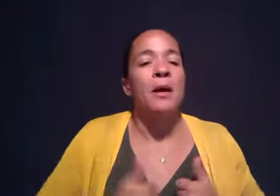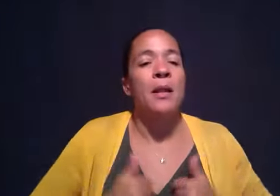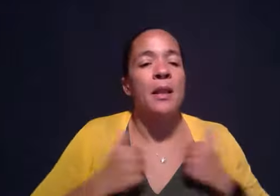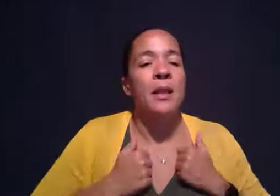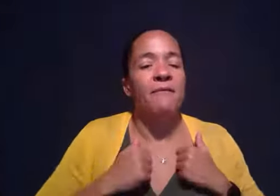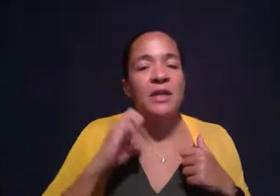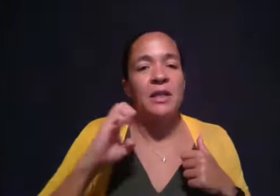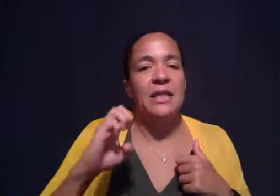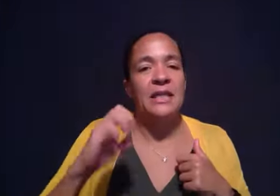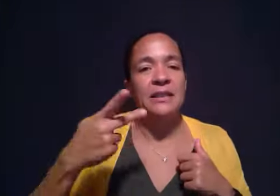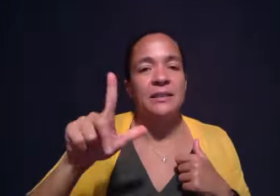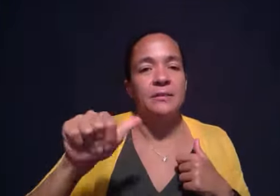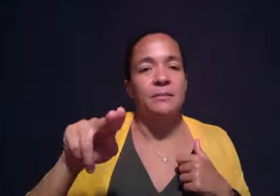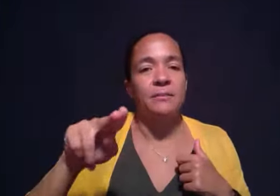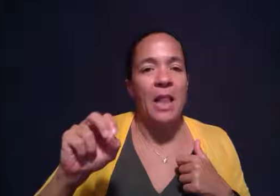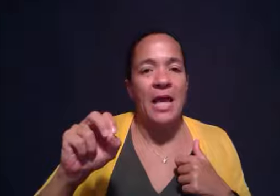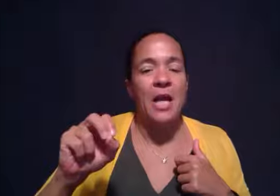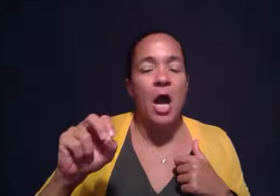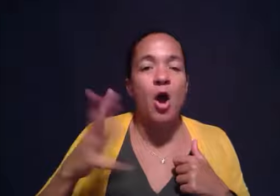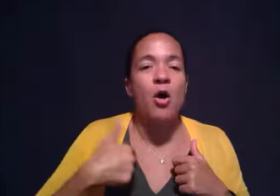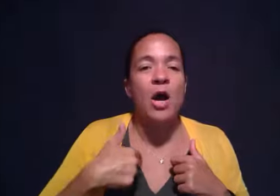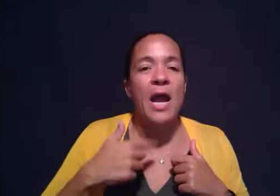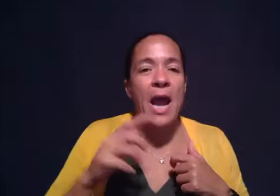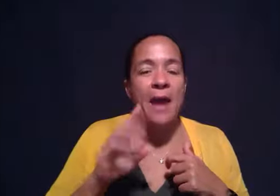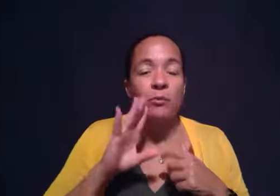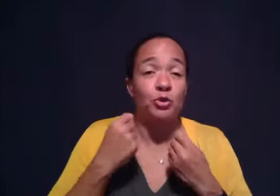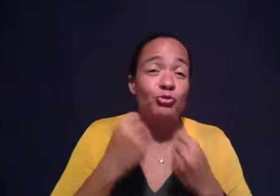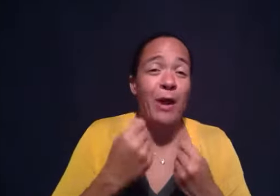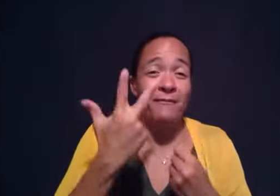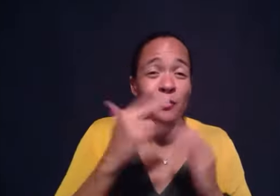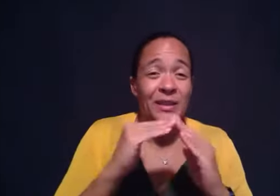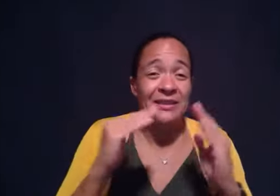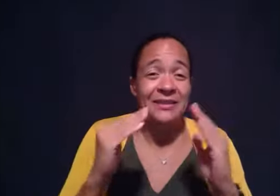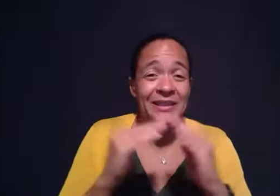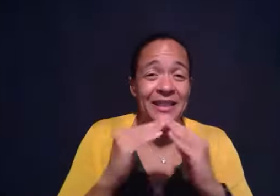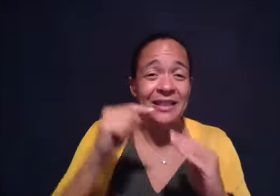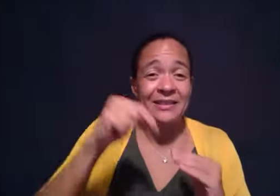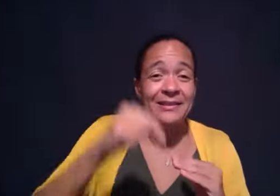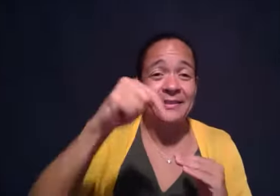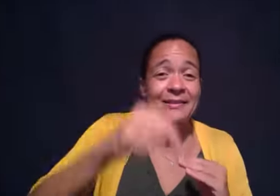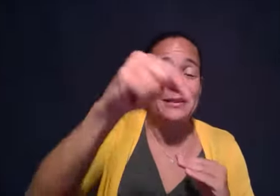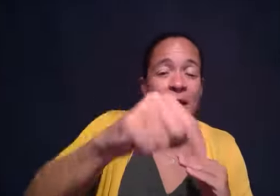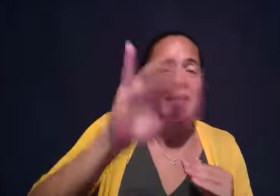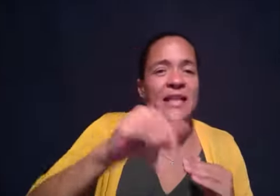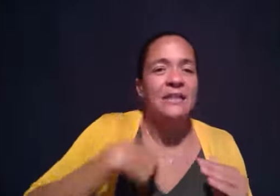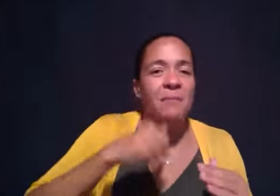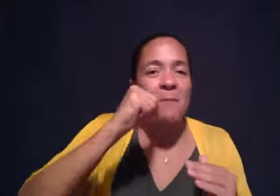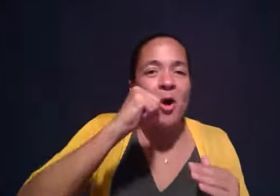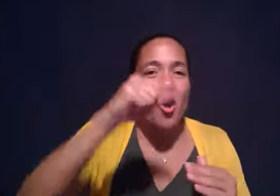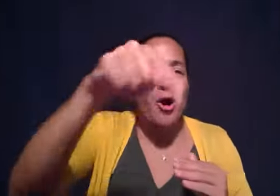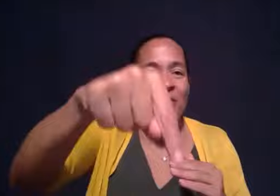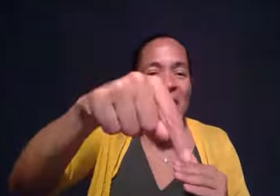where my home bar was. And I would go there every day after work, and I would drive through 3 counties to get home. And November 19th